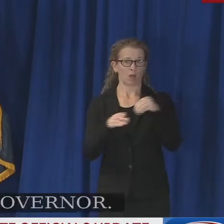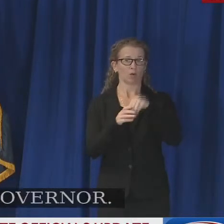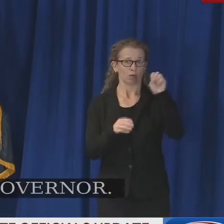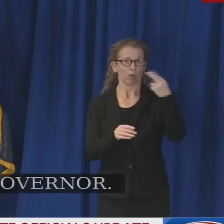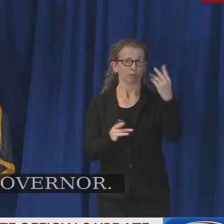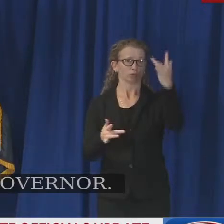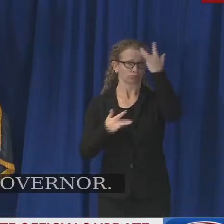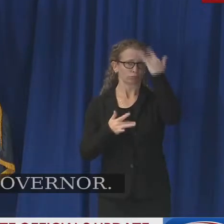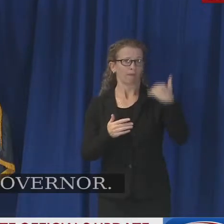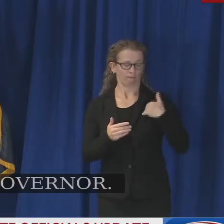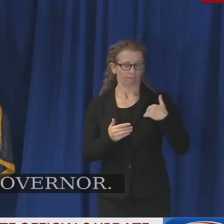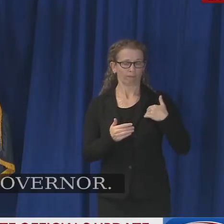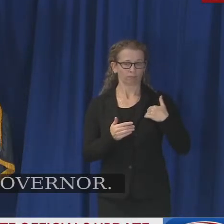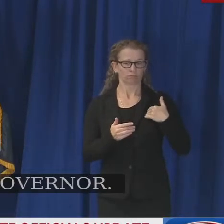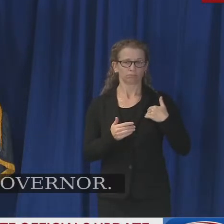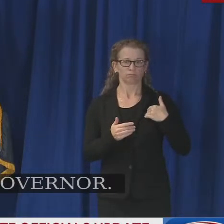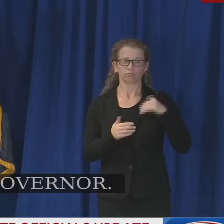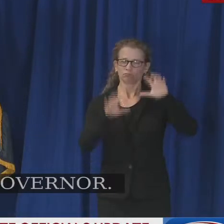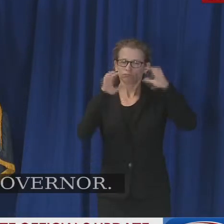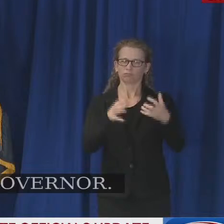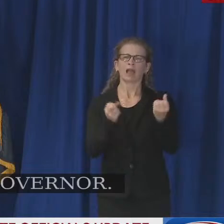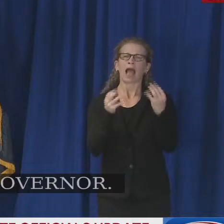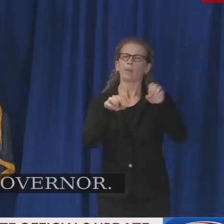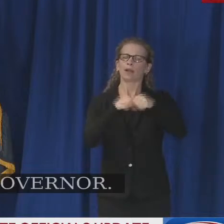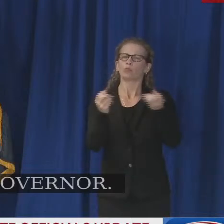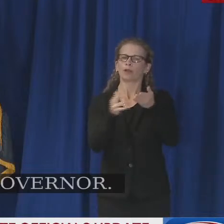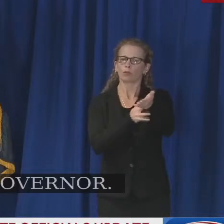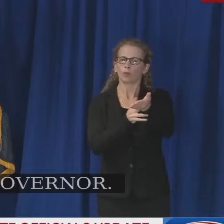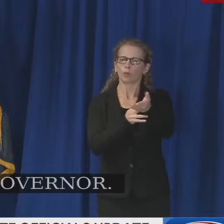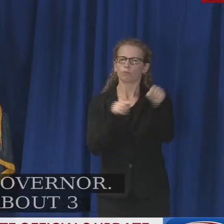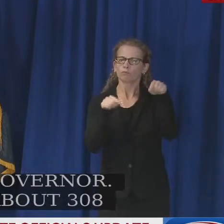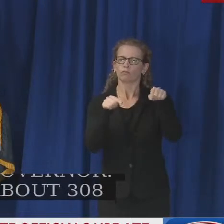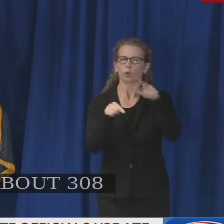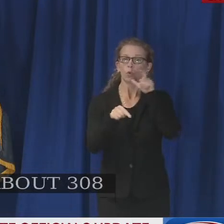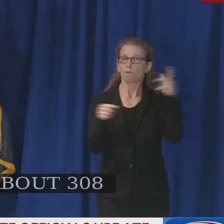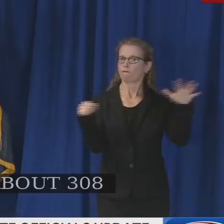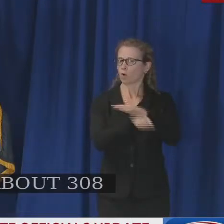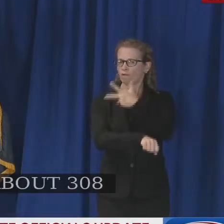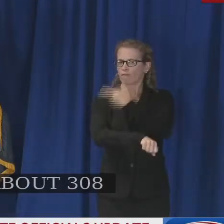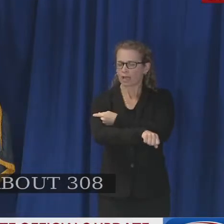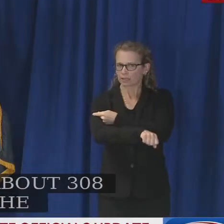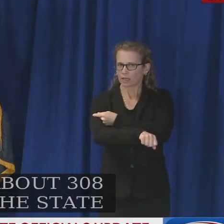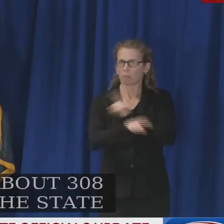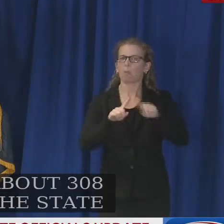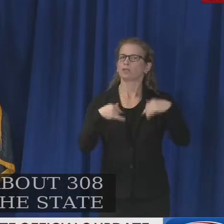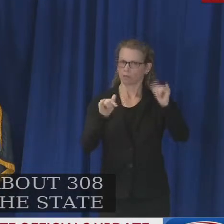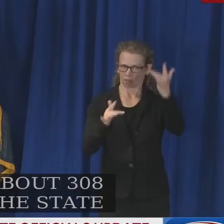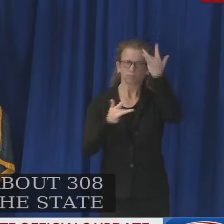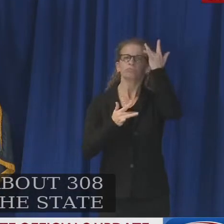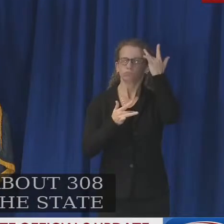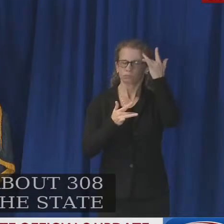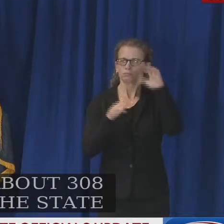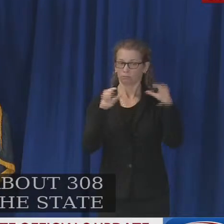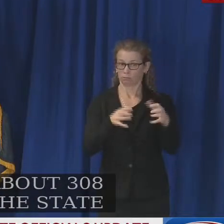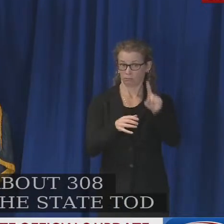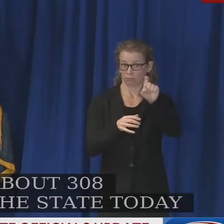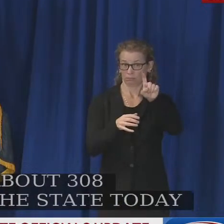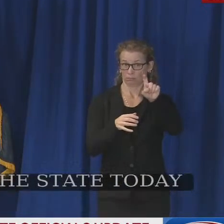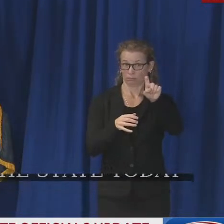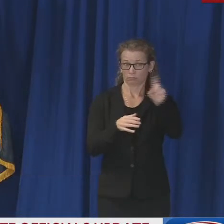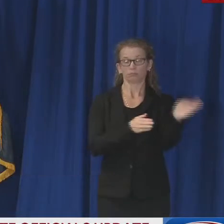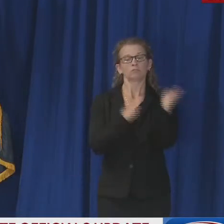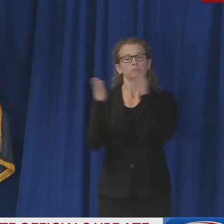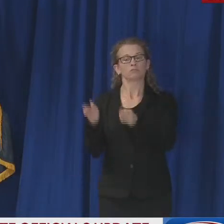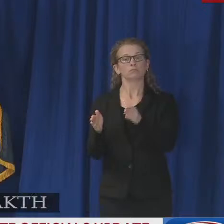state today, how many of them are breakthrough cases of people who have been fully vaccinated? And do we have a number on how